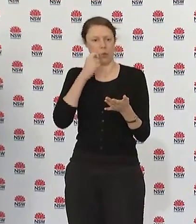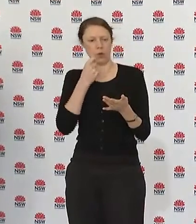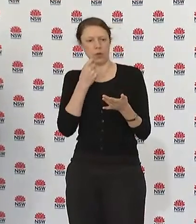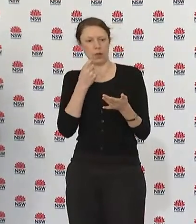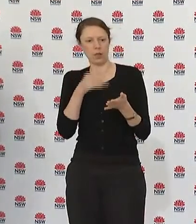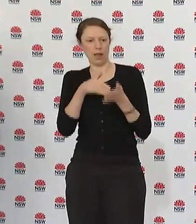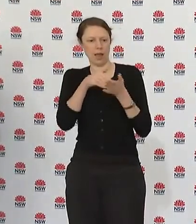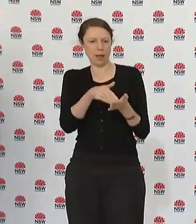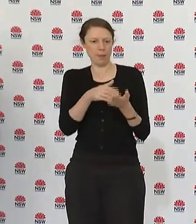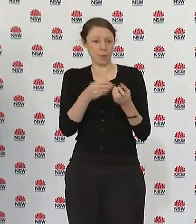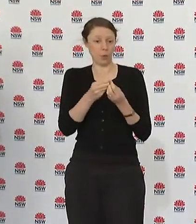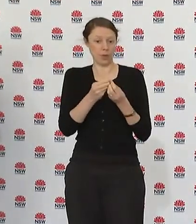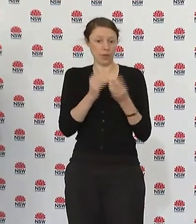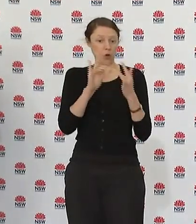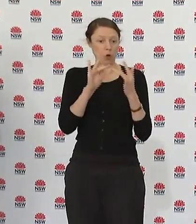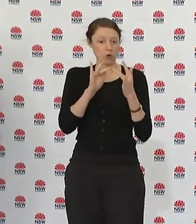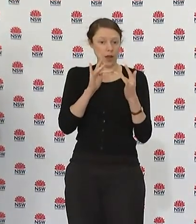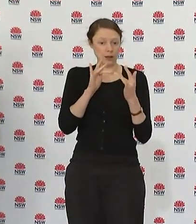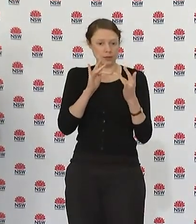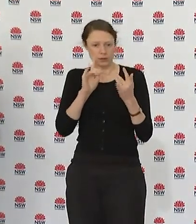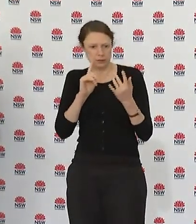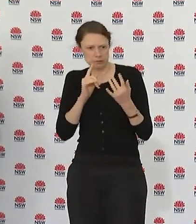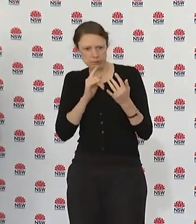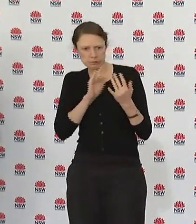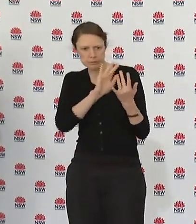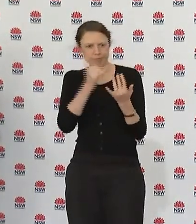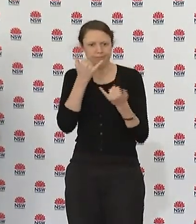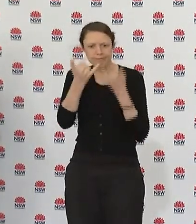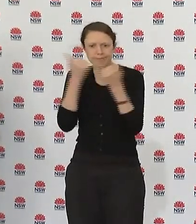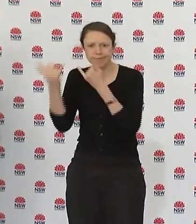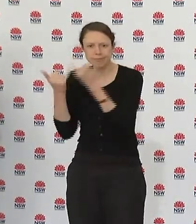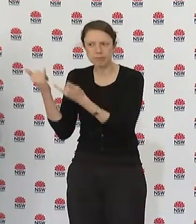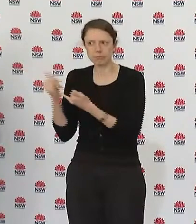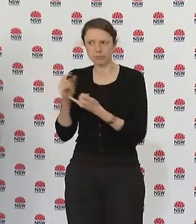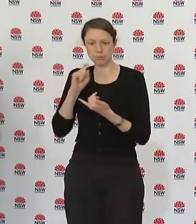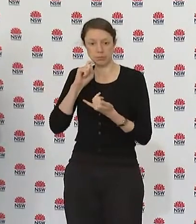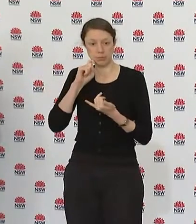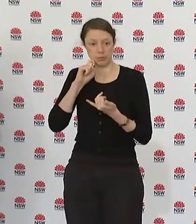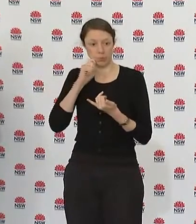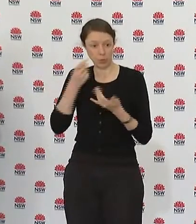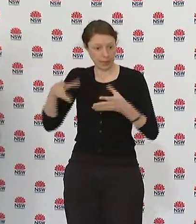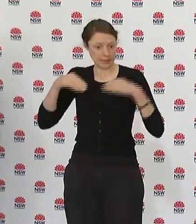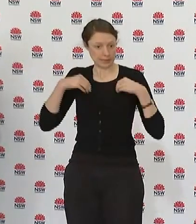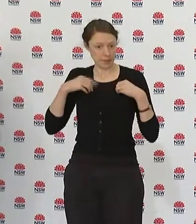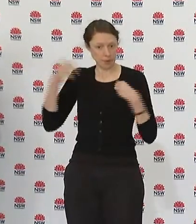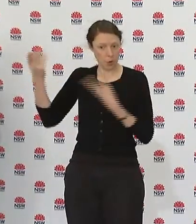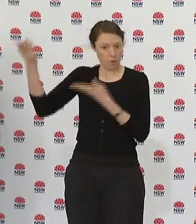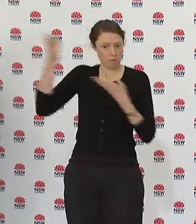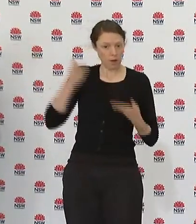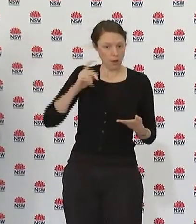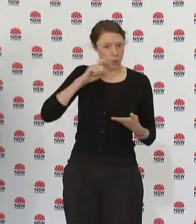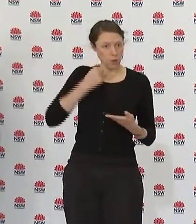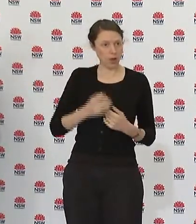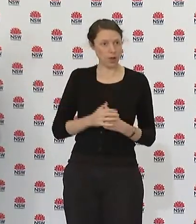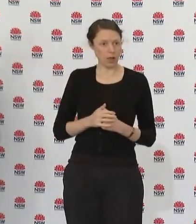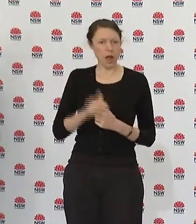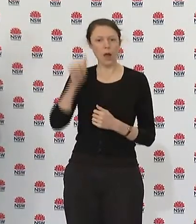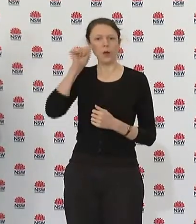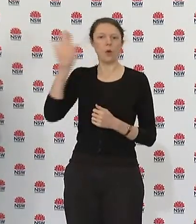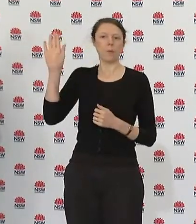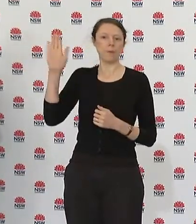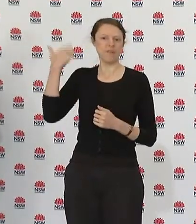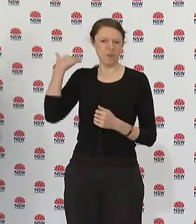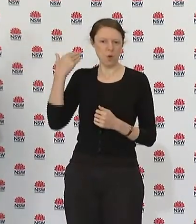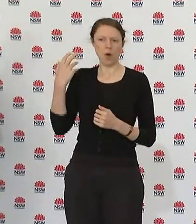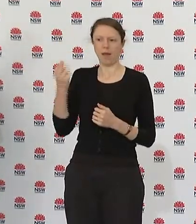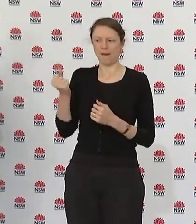asked. Will you ask for that help? Do we need that help? I know that you've gone to departments like Transport to get assist